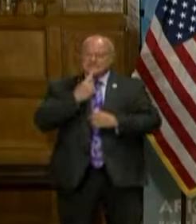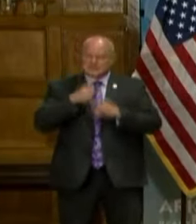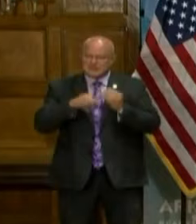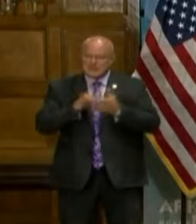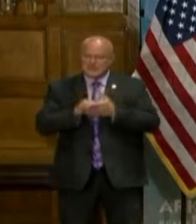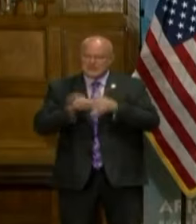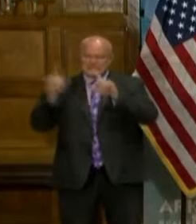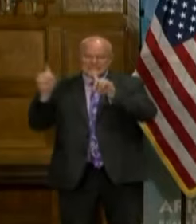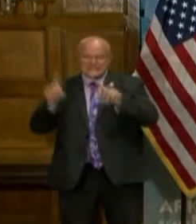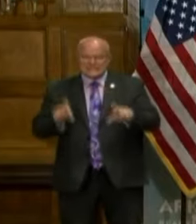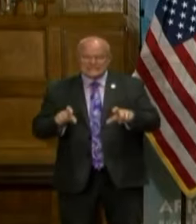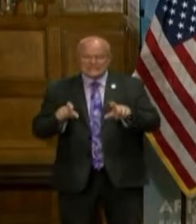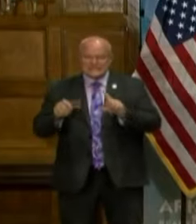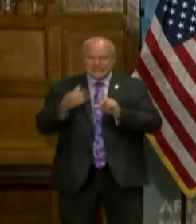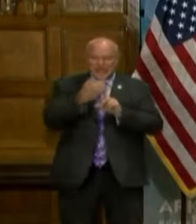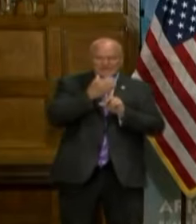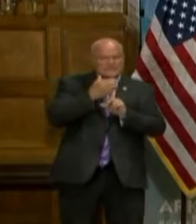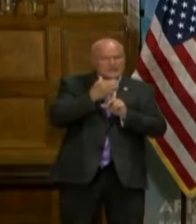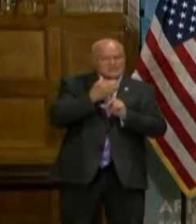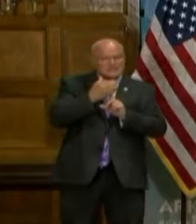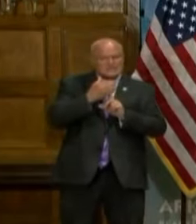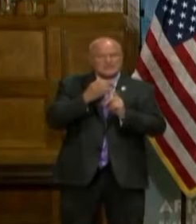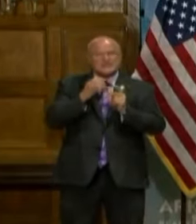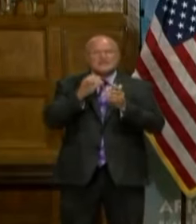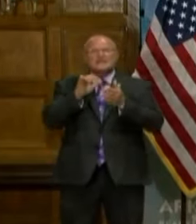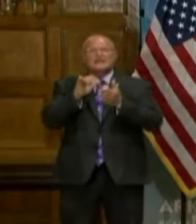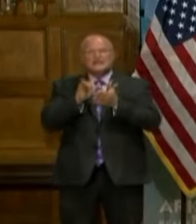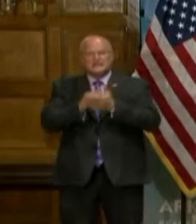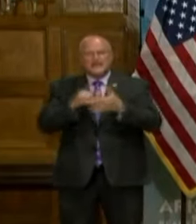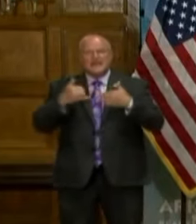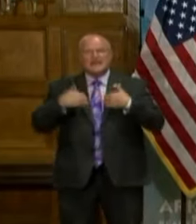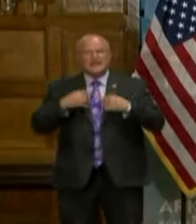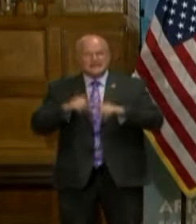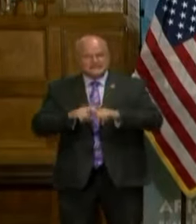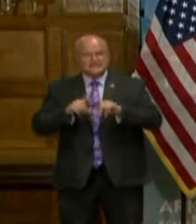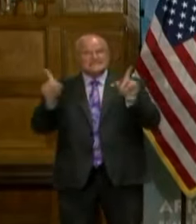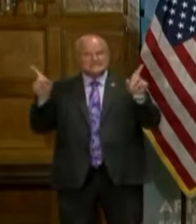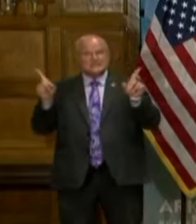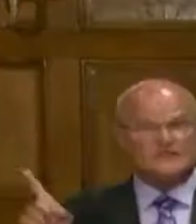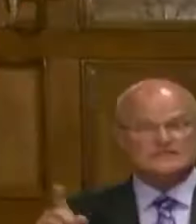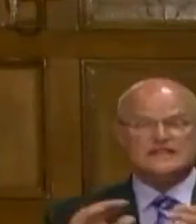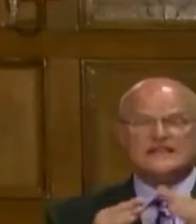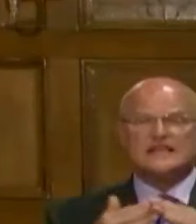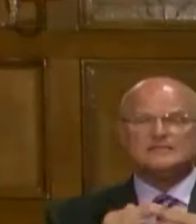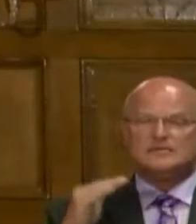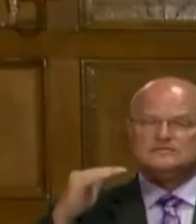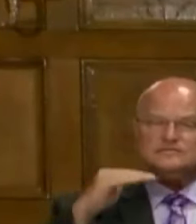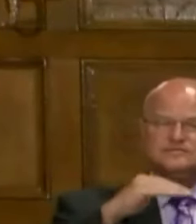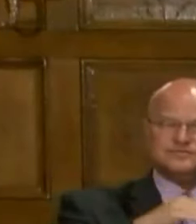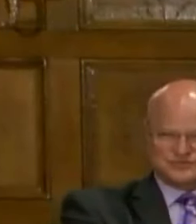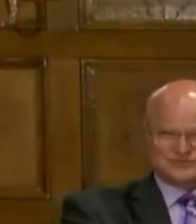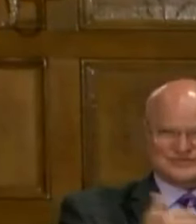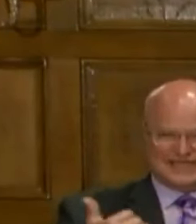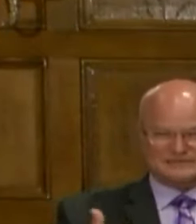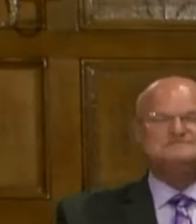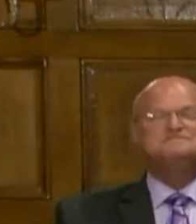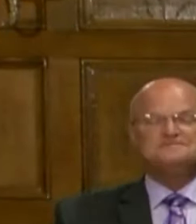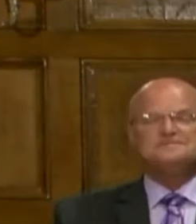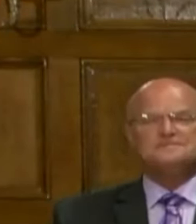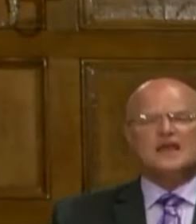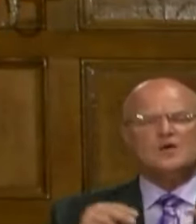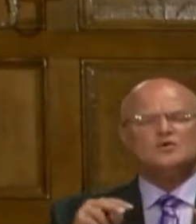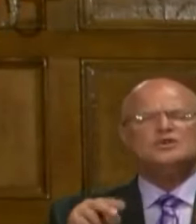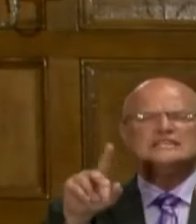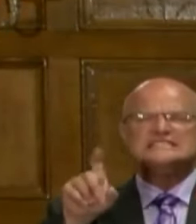and testing and our isolation, that has a difference in the community. And then I wanted to